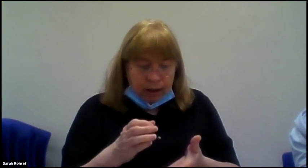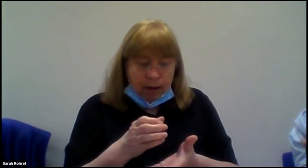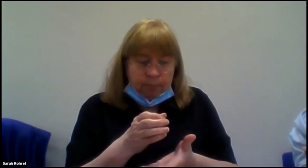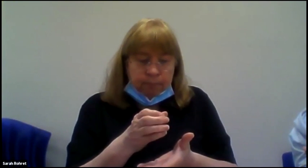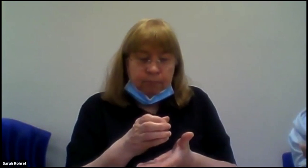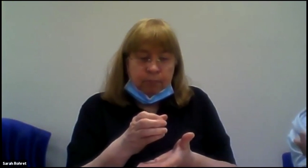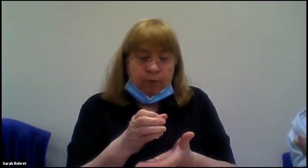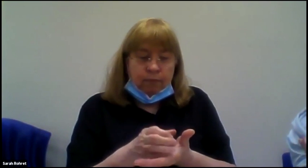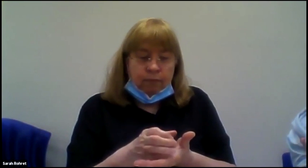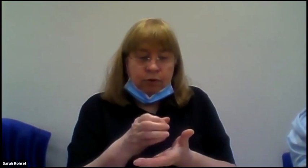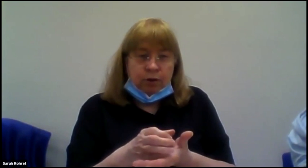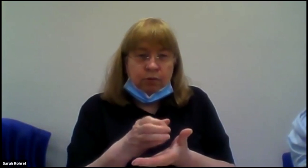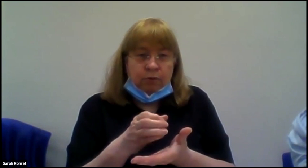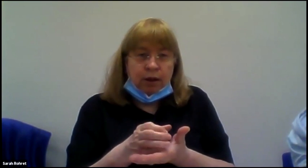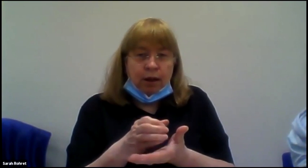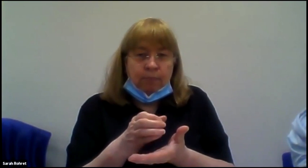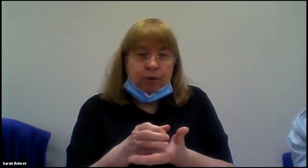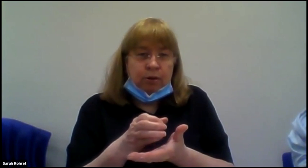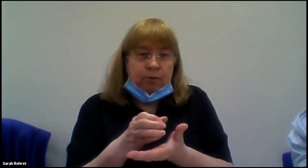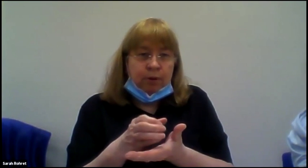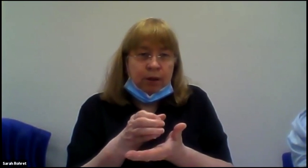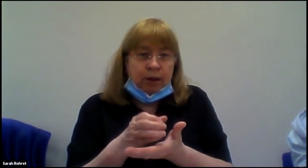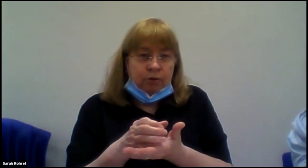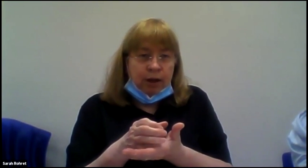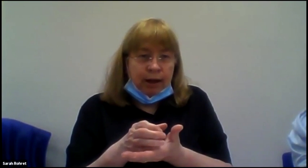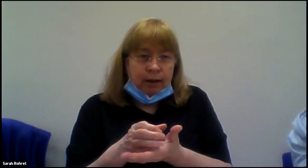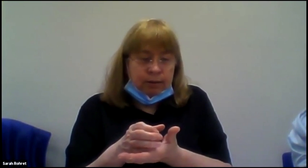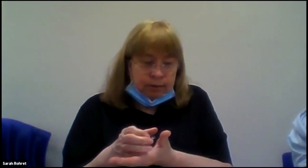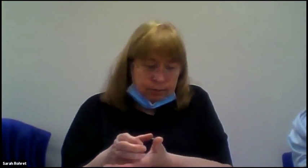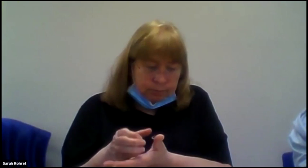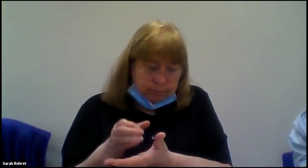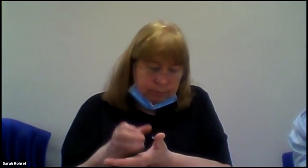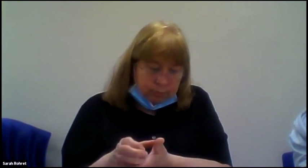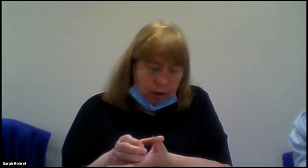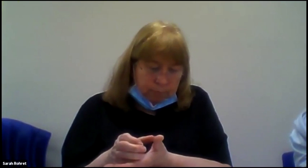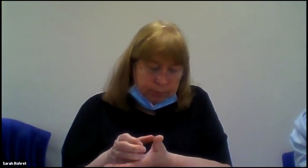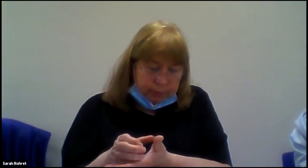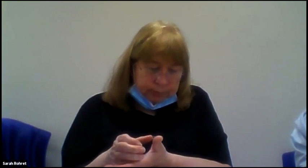Cup, if you're just doing a cup, you just put it in your hand. Cup.